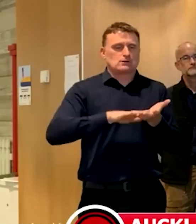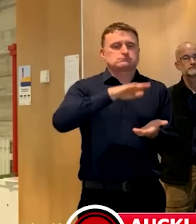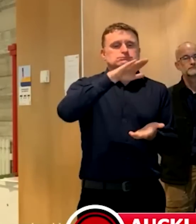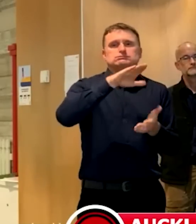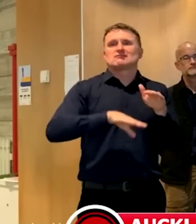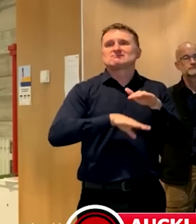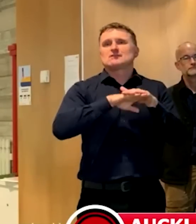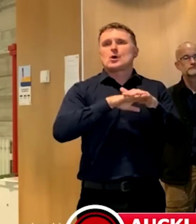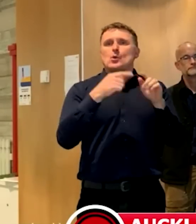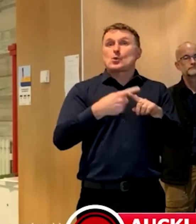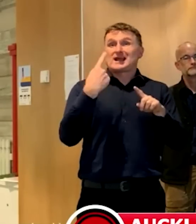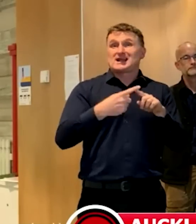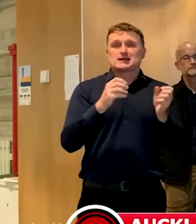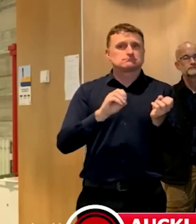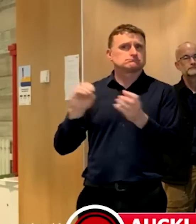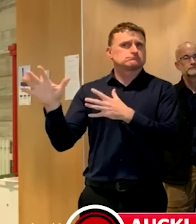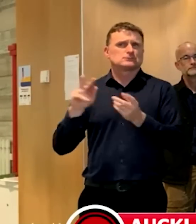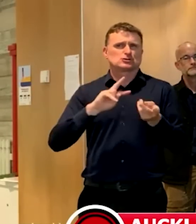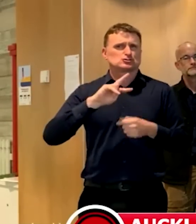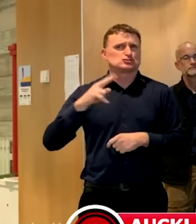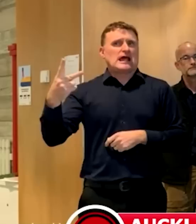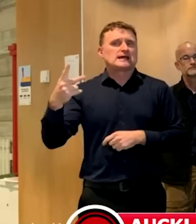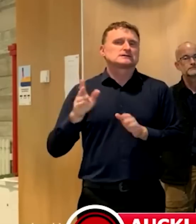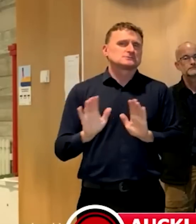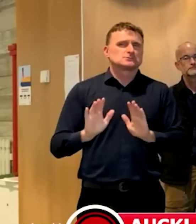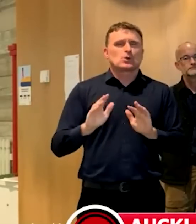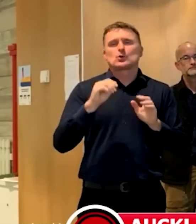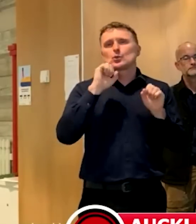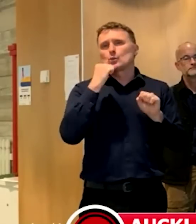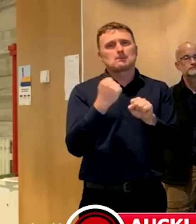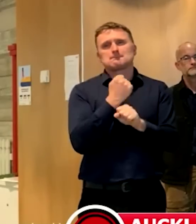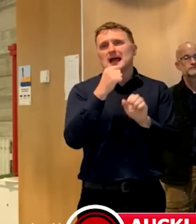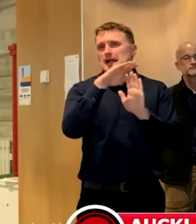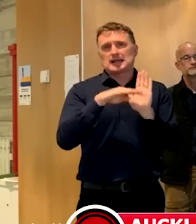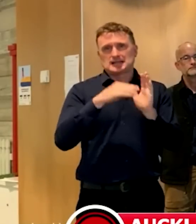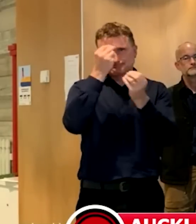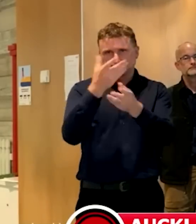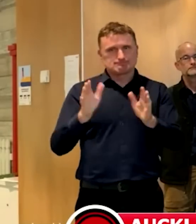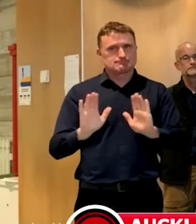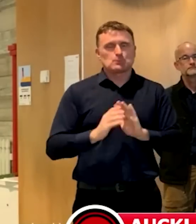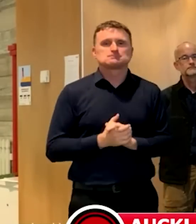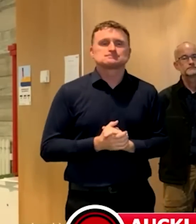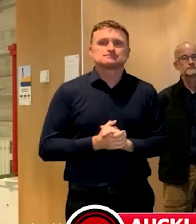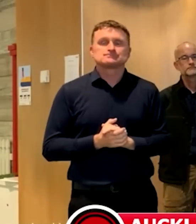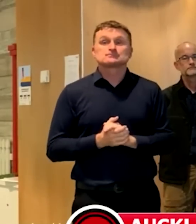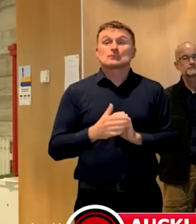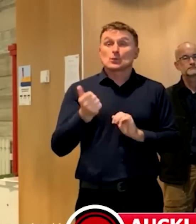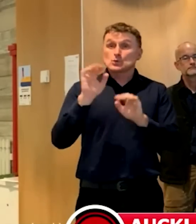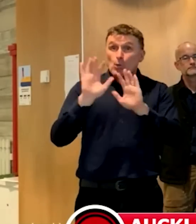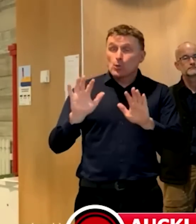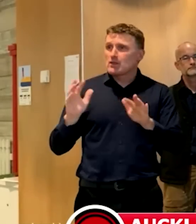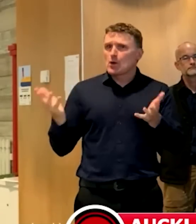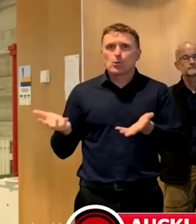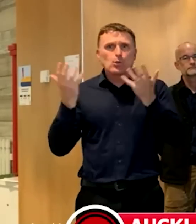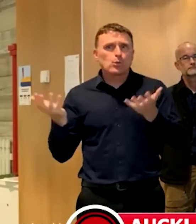mentioned, they're part of community-driven initiatives rather than being delivered to individual properties. We have got high winds coming, so